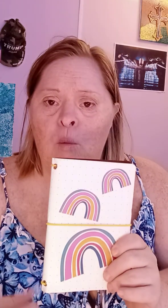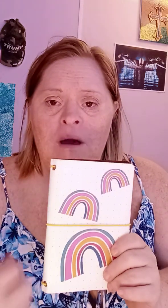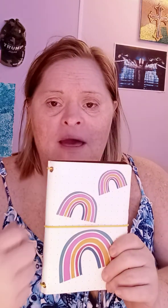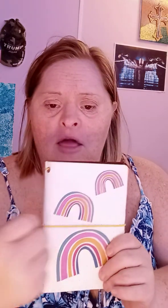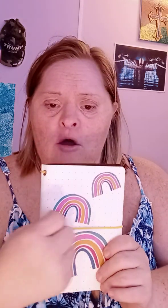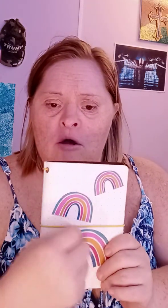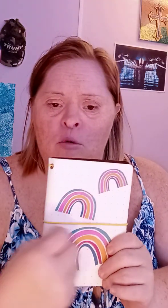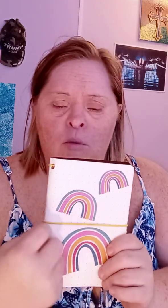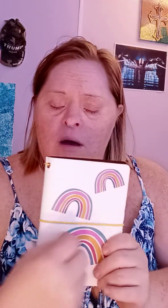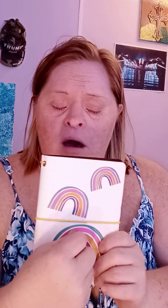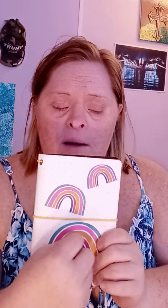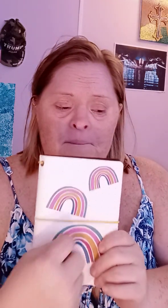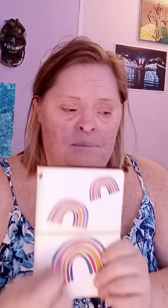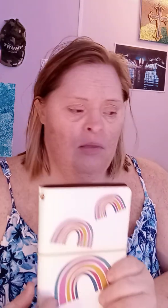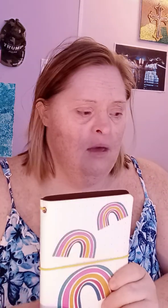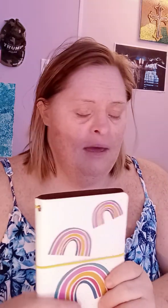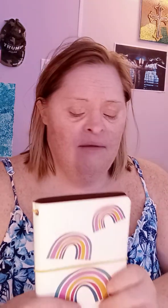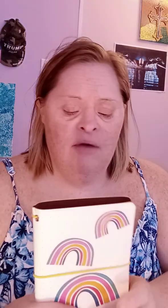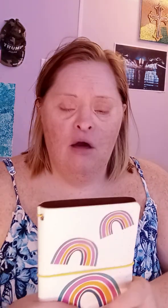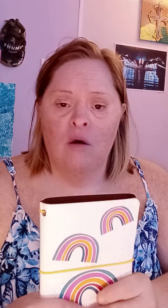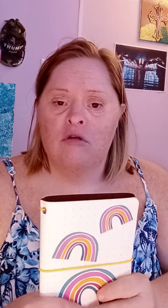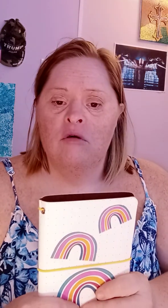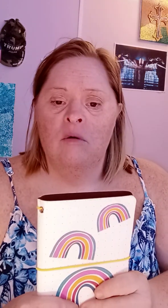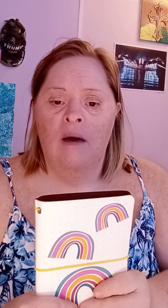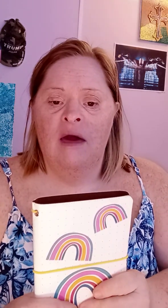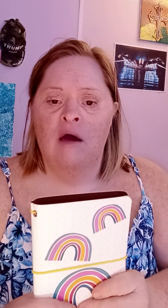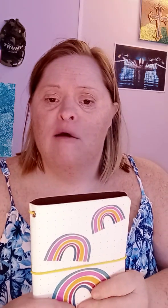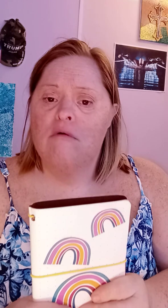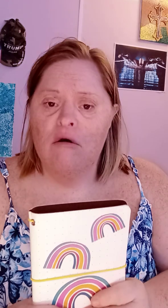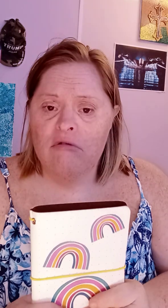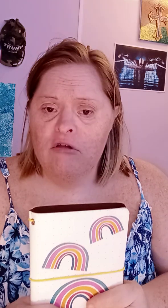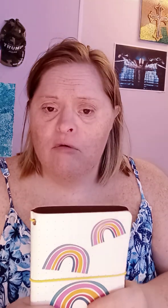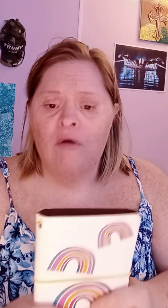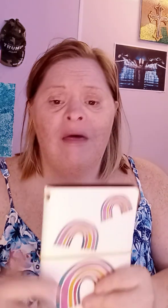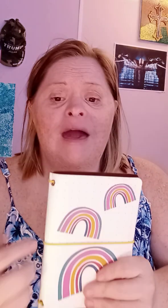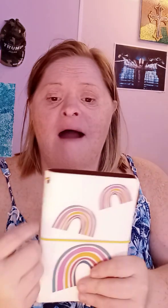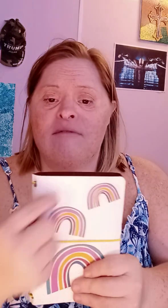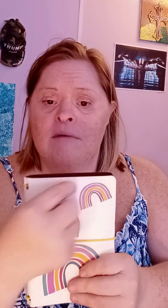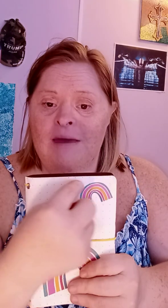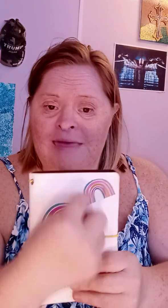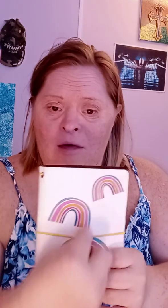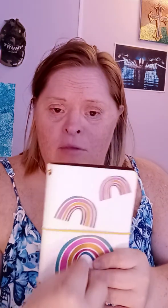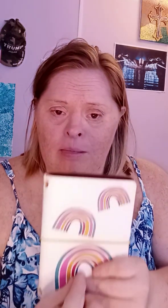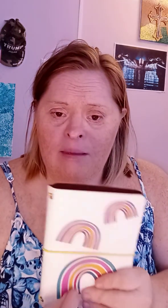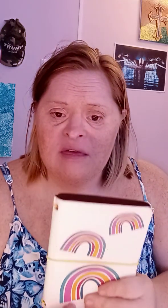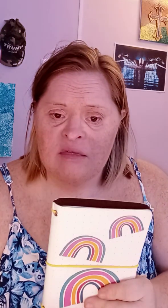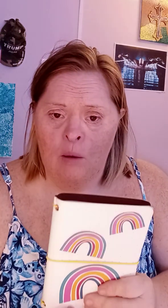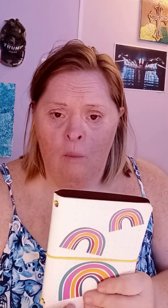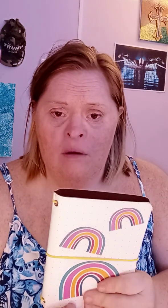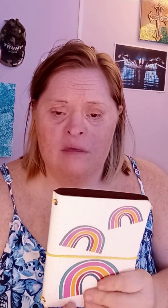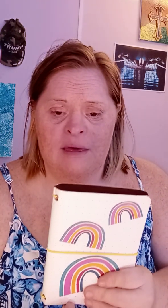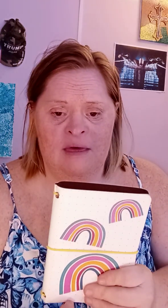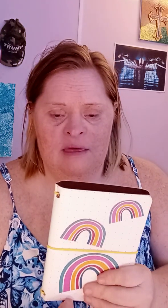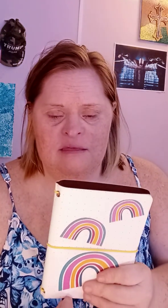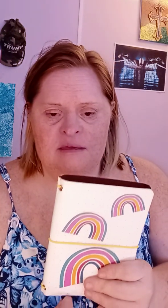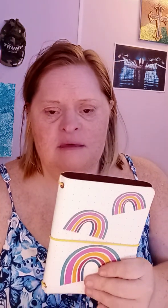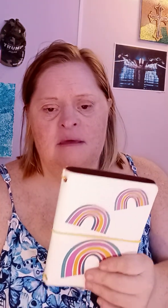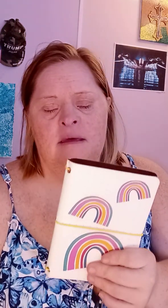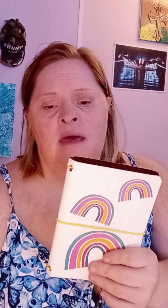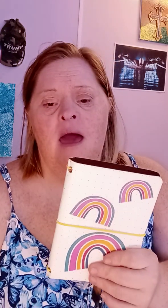what kind of, if they go to a grocery store, they have to write down the list they want to get.